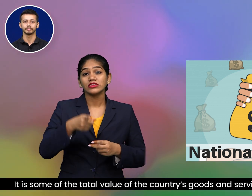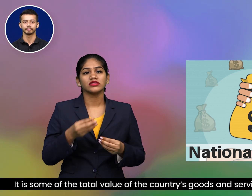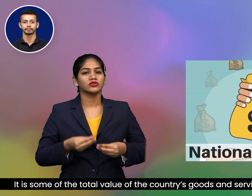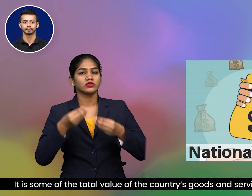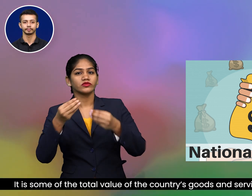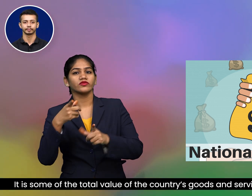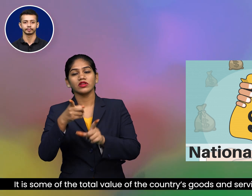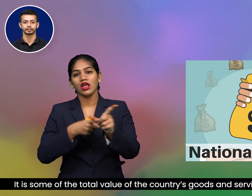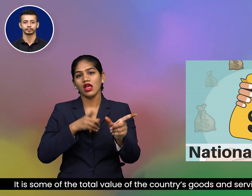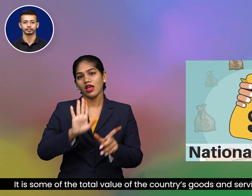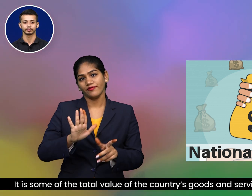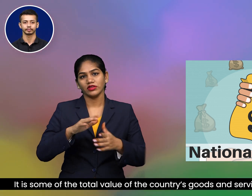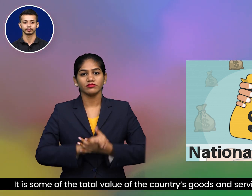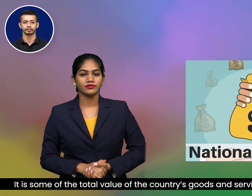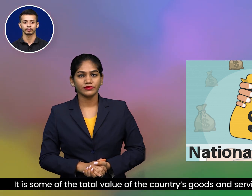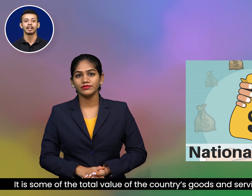year.